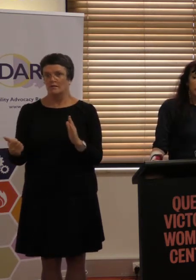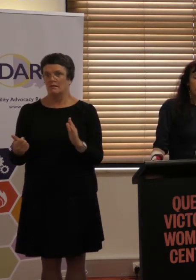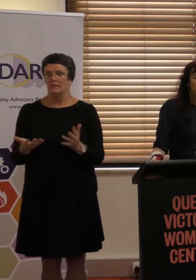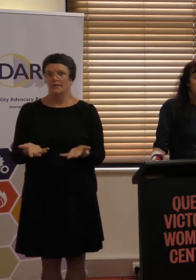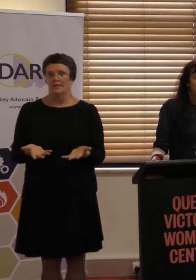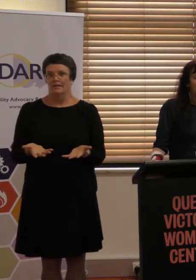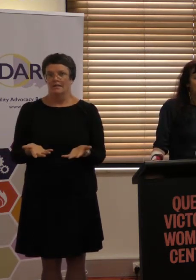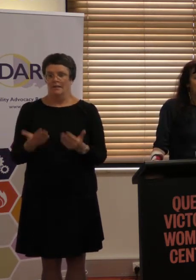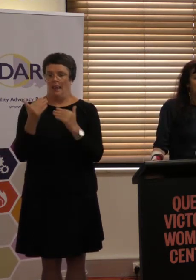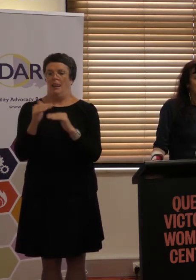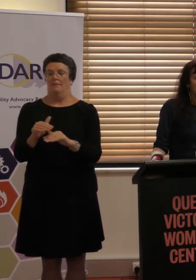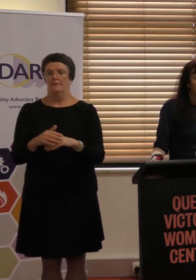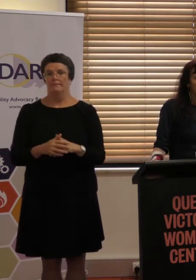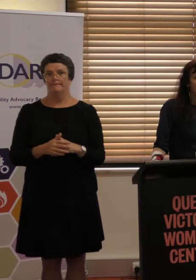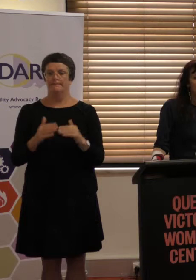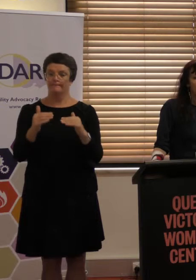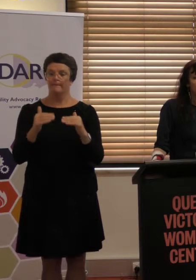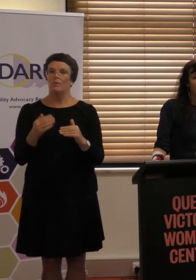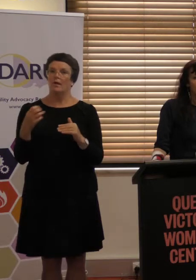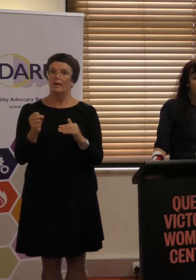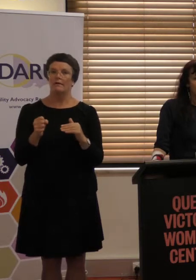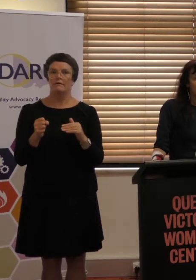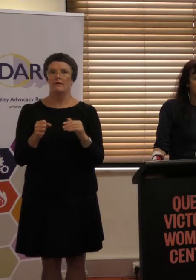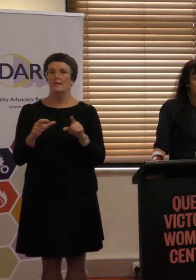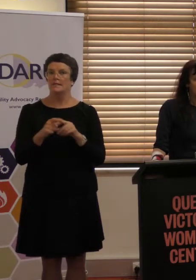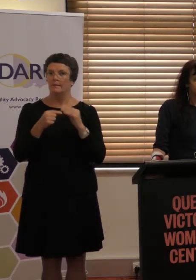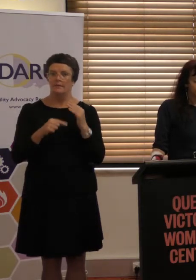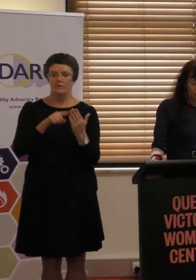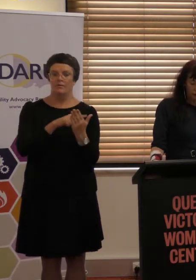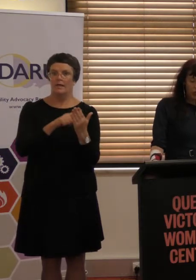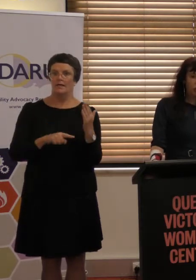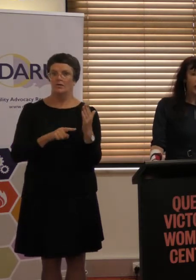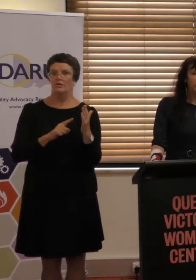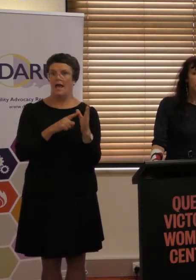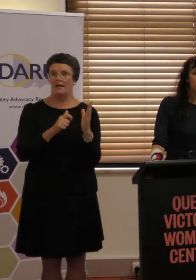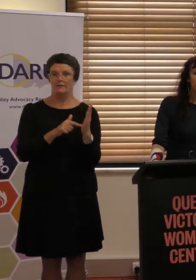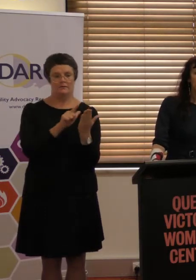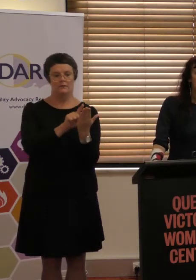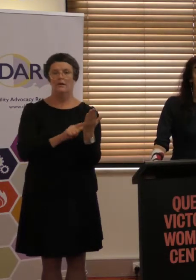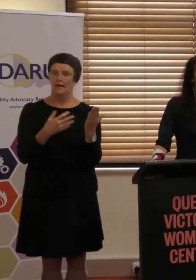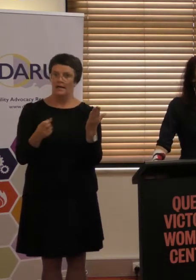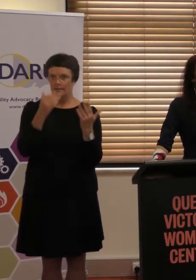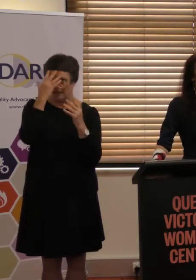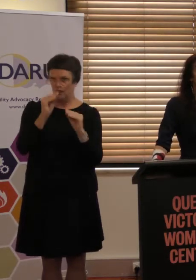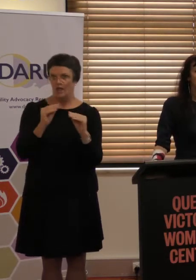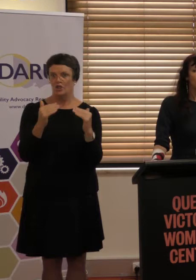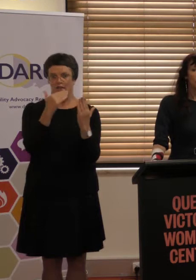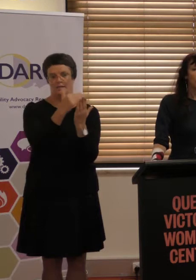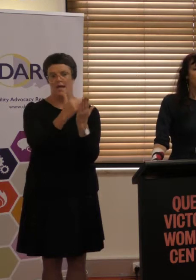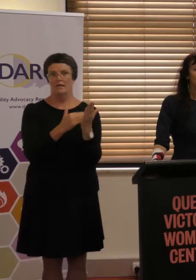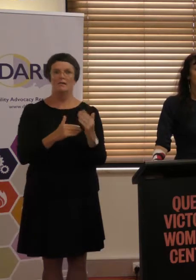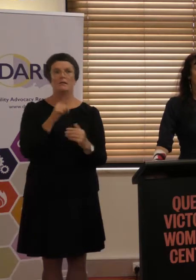Disability Discrimination Act, which has the education standards. Can I have a show of hands as